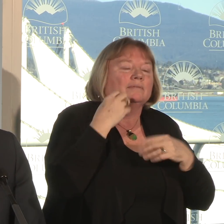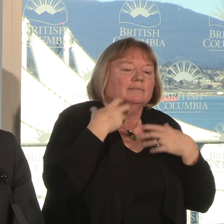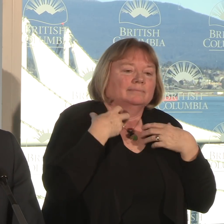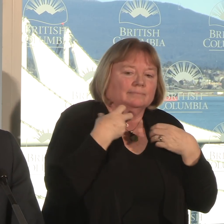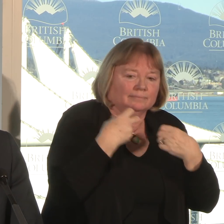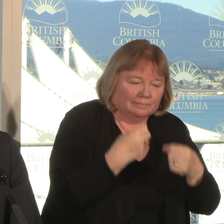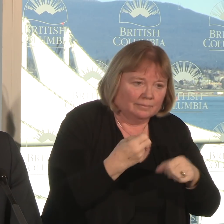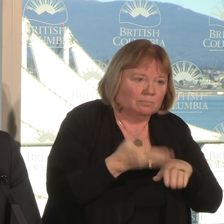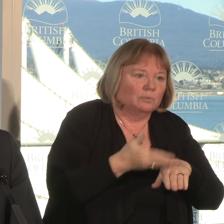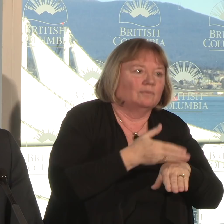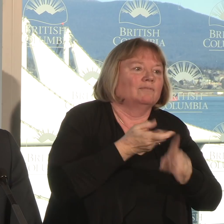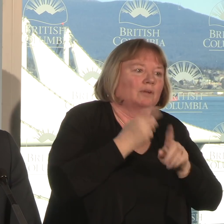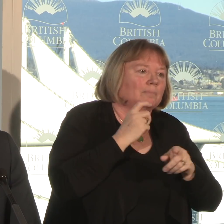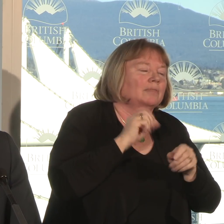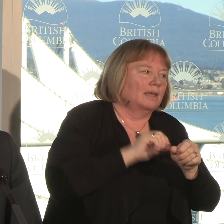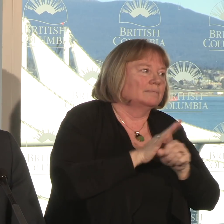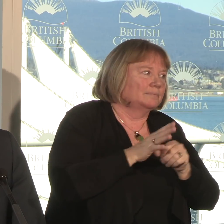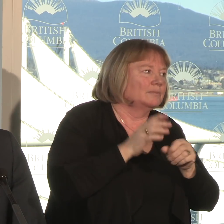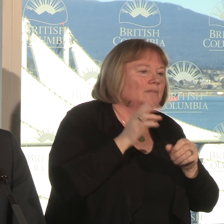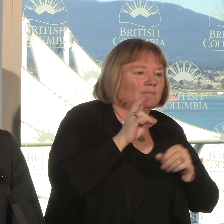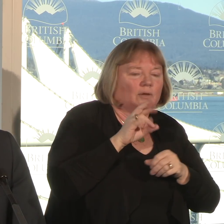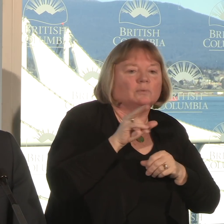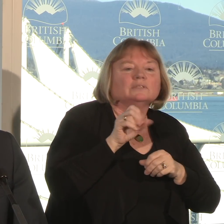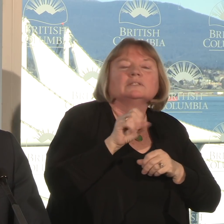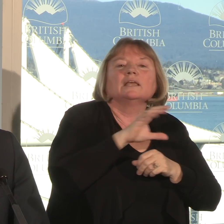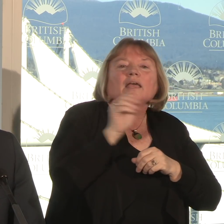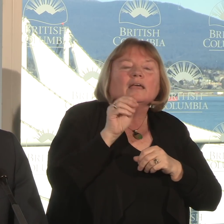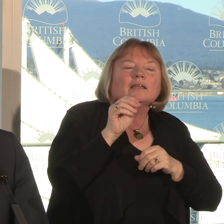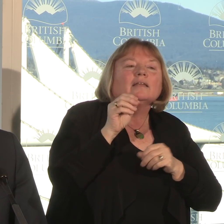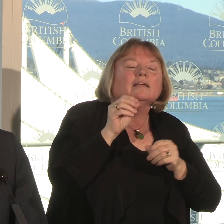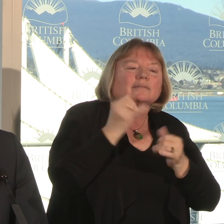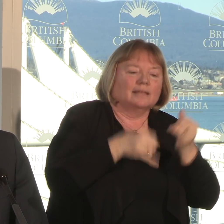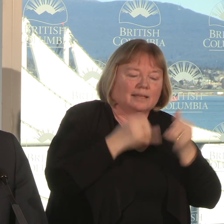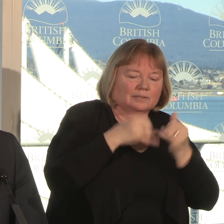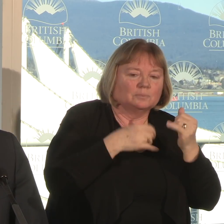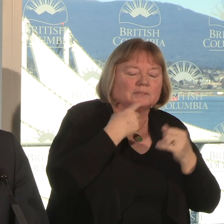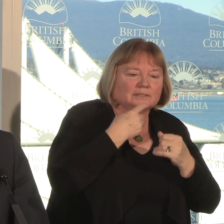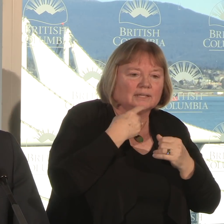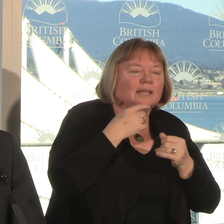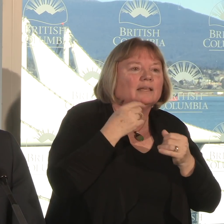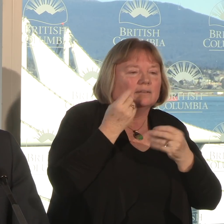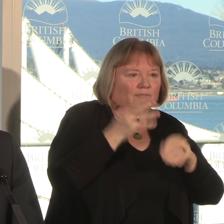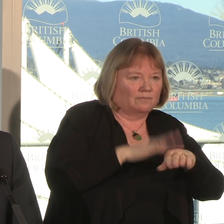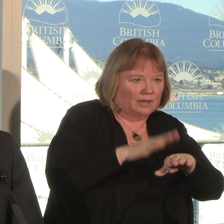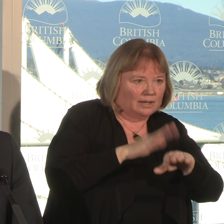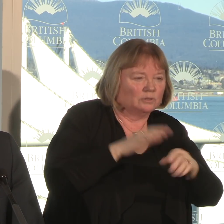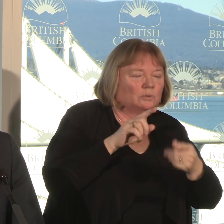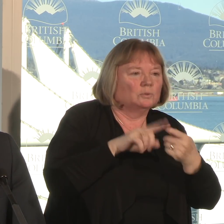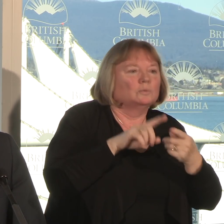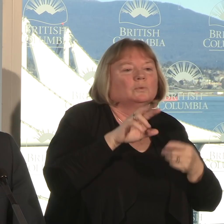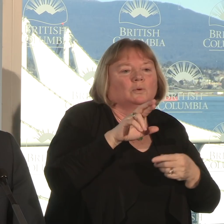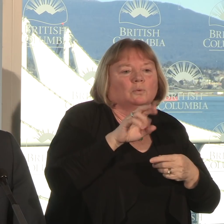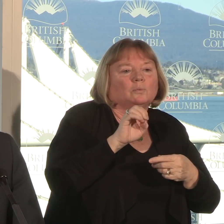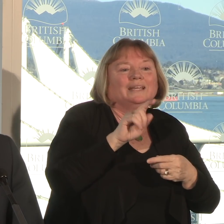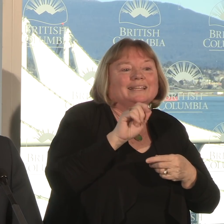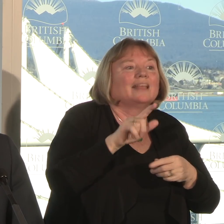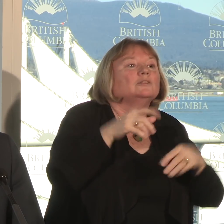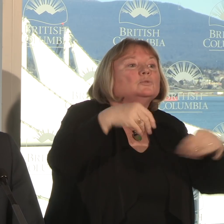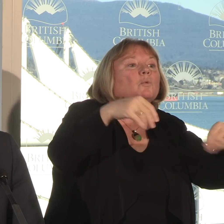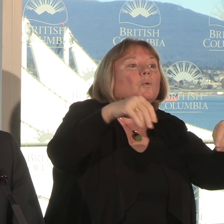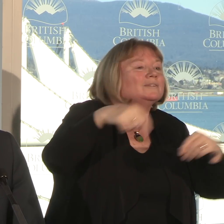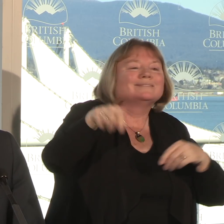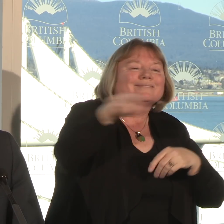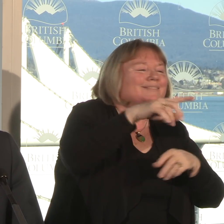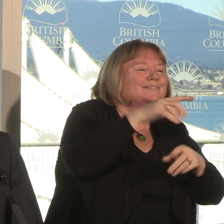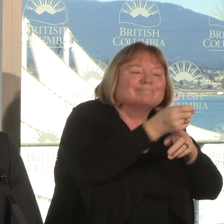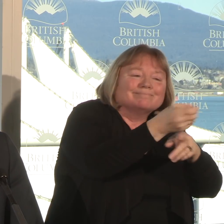in Vancouver and in Interior Health. And finally, we want to say and give the advice of the Retail Council, there are no shortages